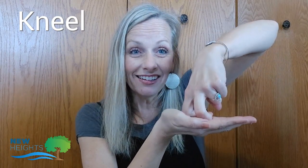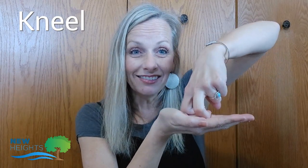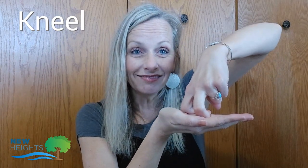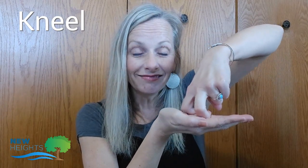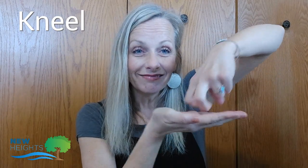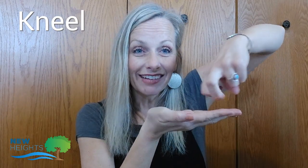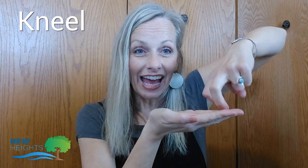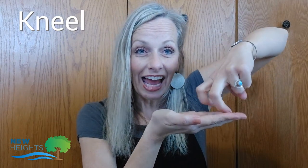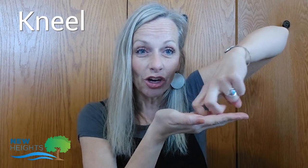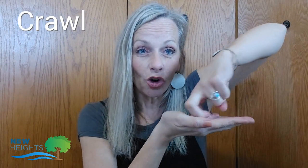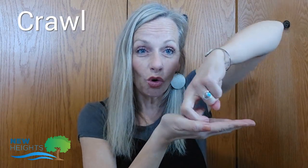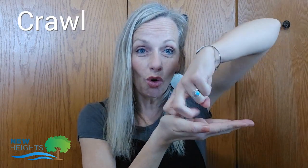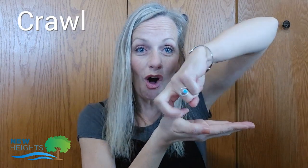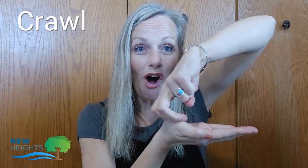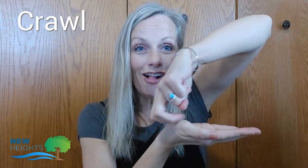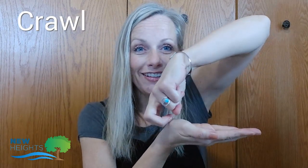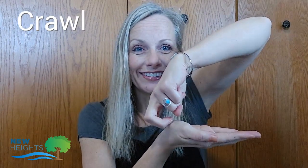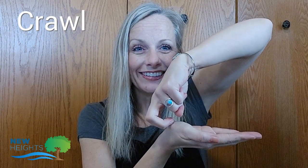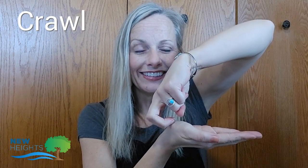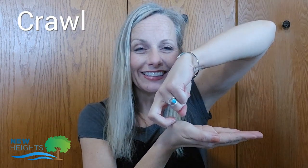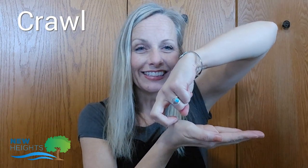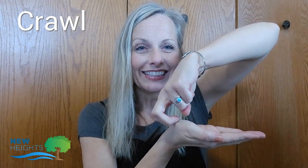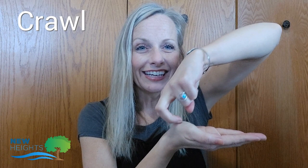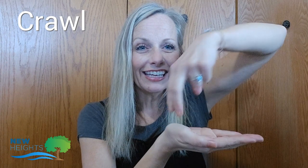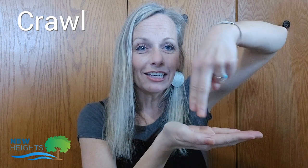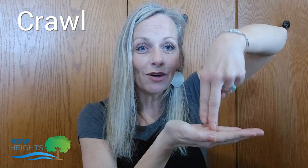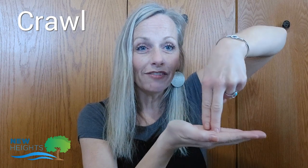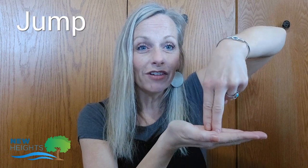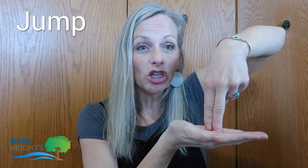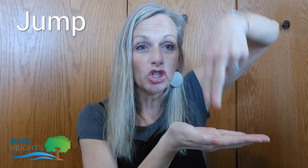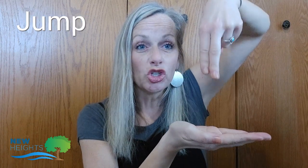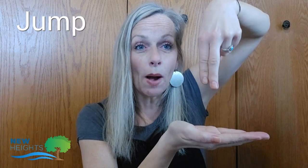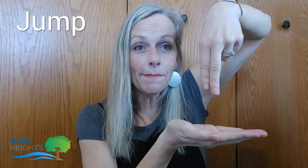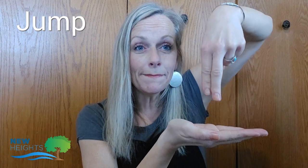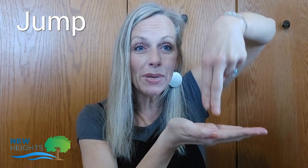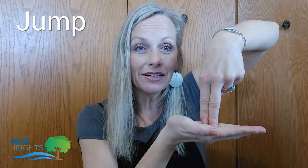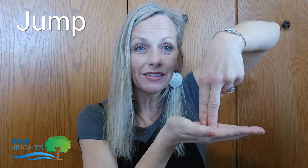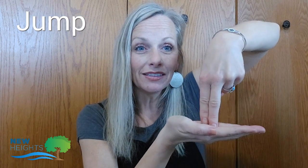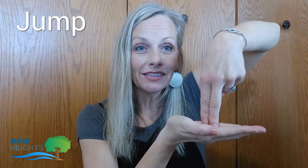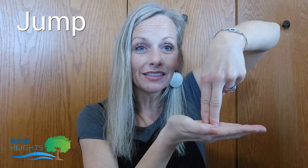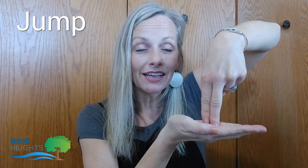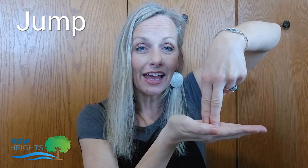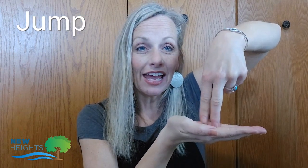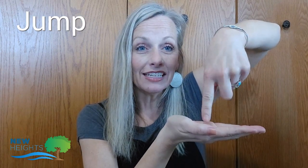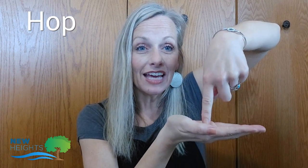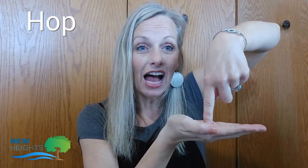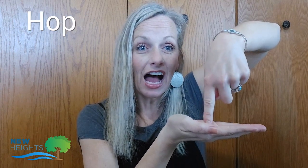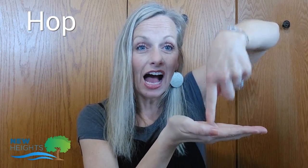kneel and crawl. Then you have jump and